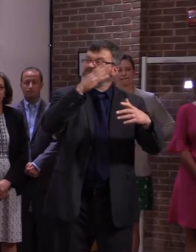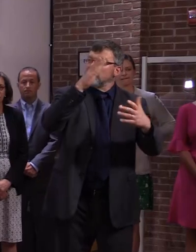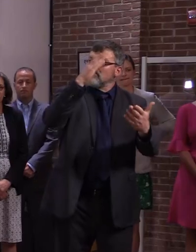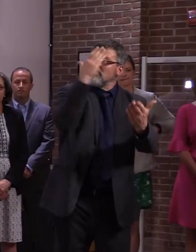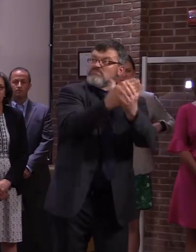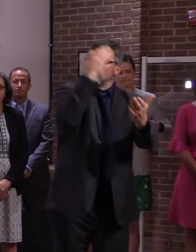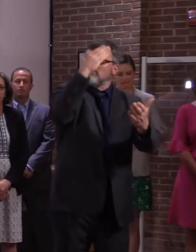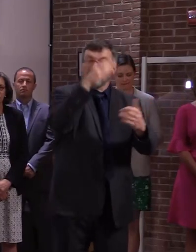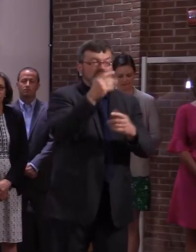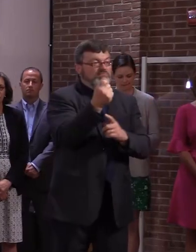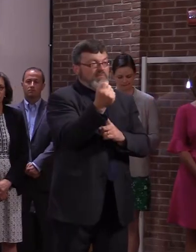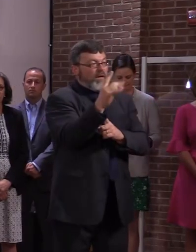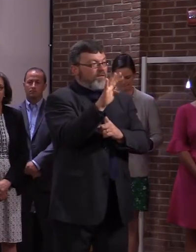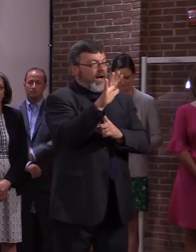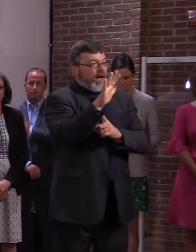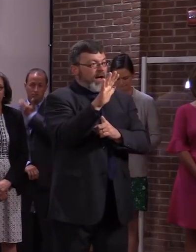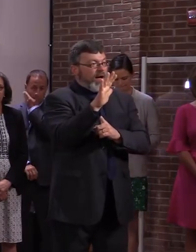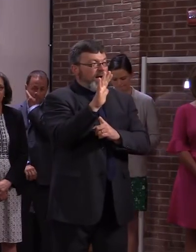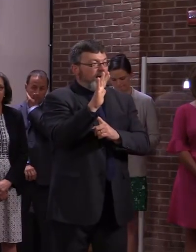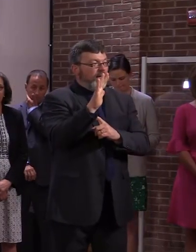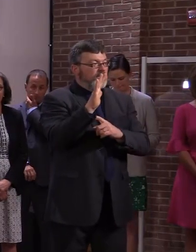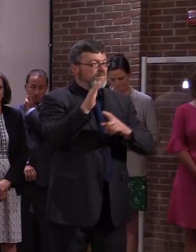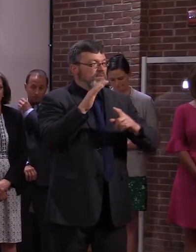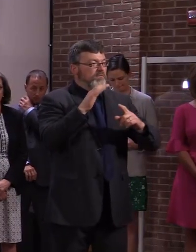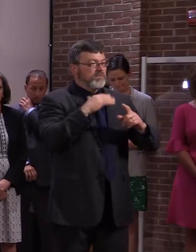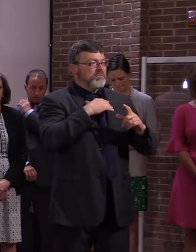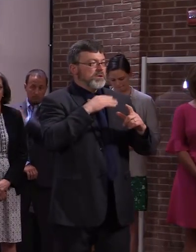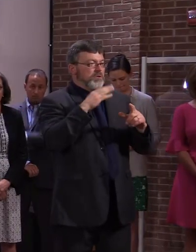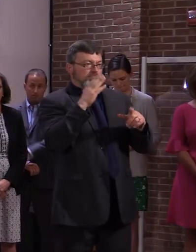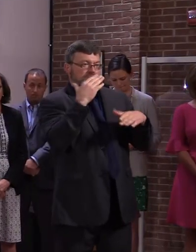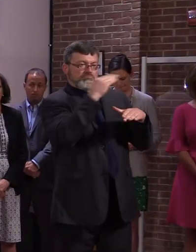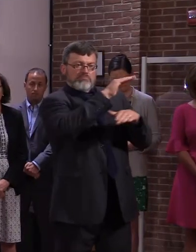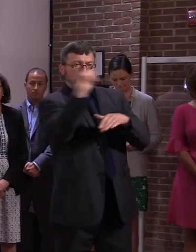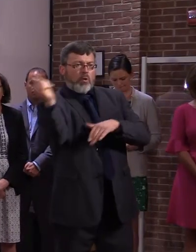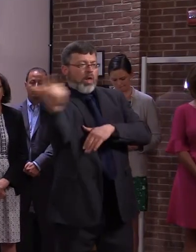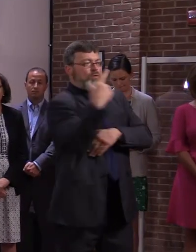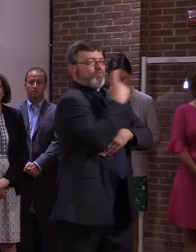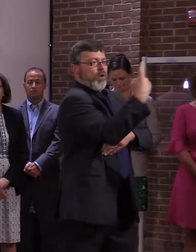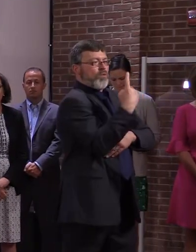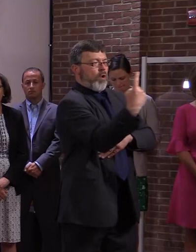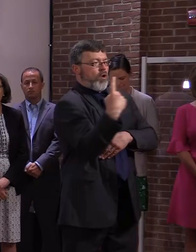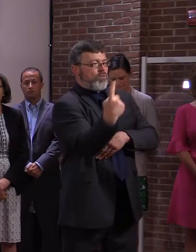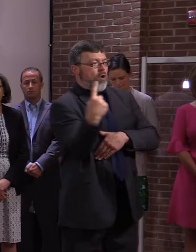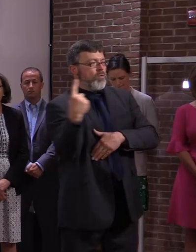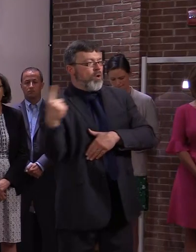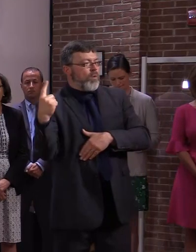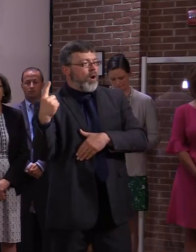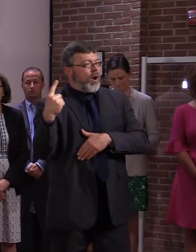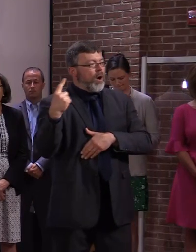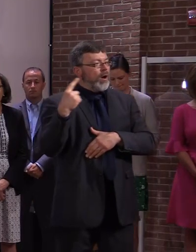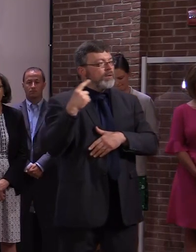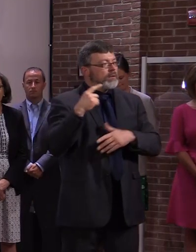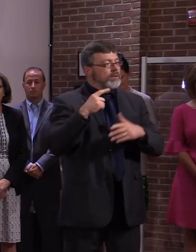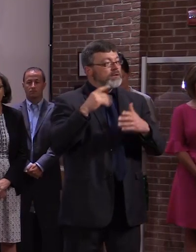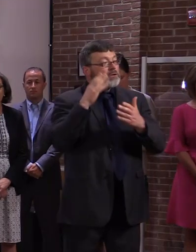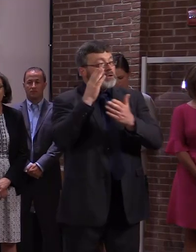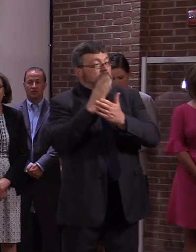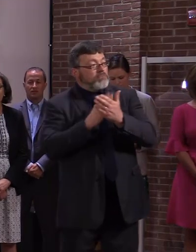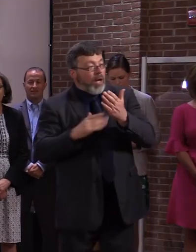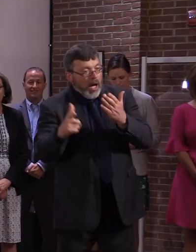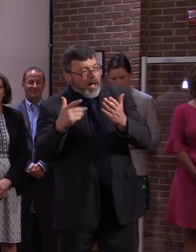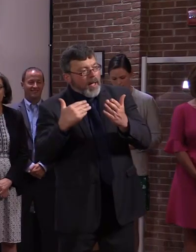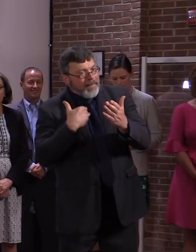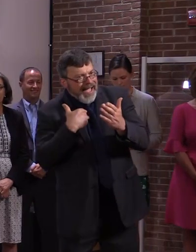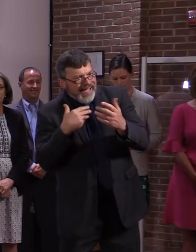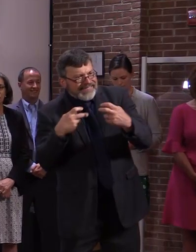as possible. We ask that people please limit to one. I know there were some audio problems for some on the phone, so we're going the old-fashioned way. I've got my cell phone on top